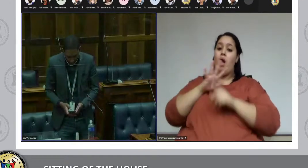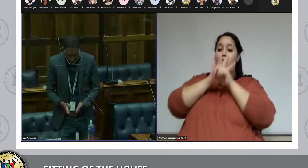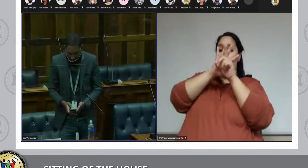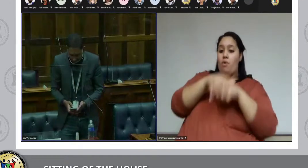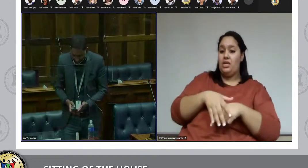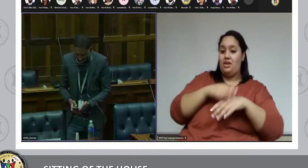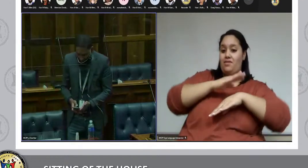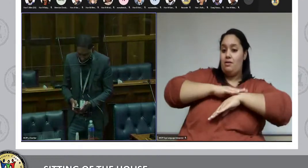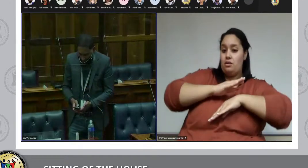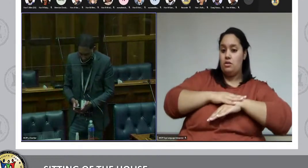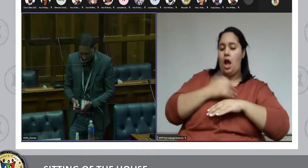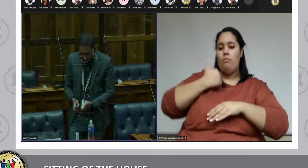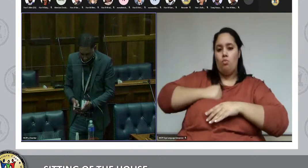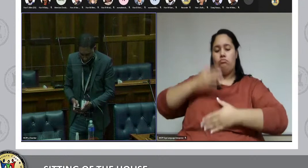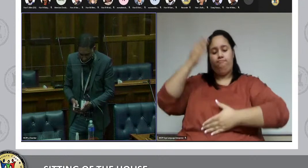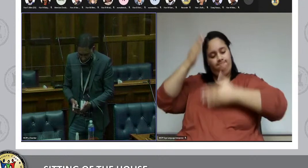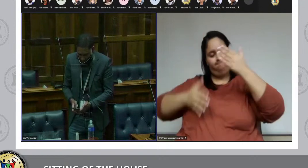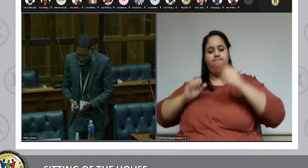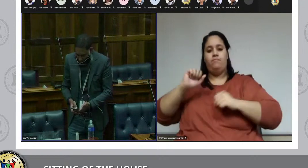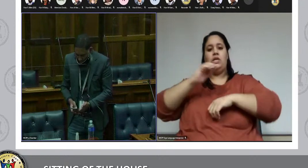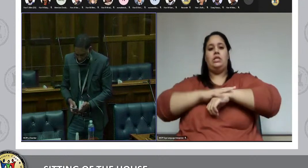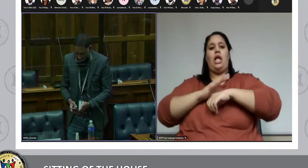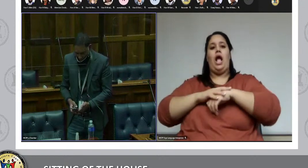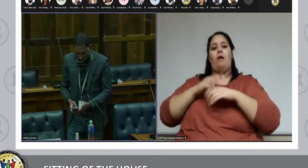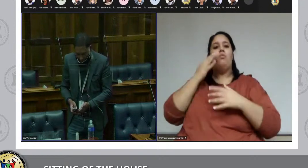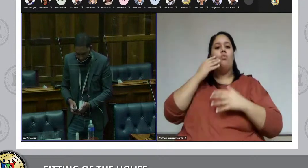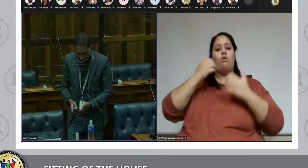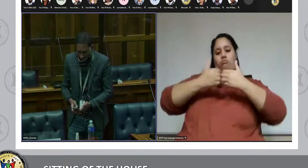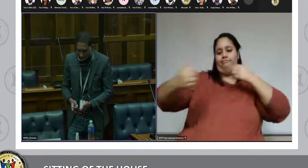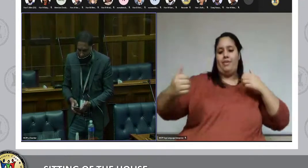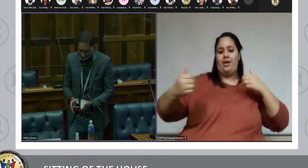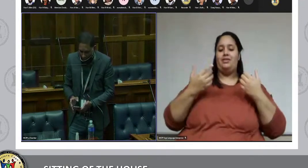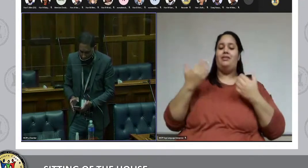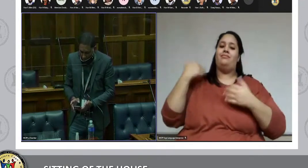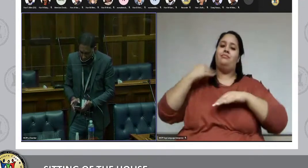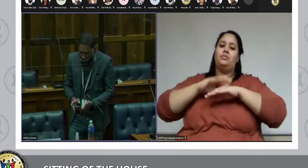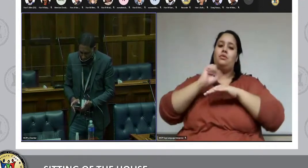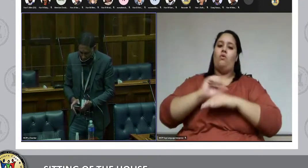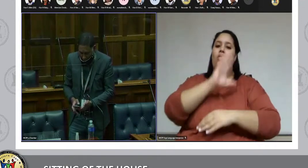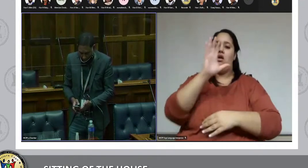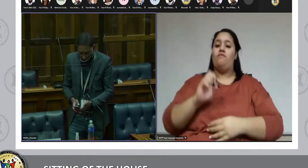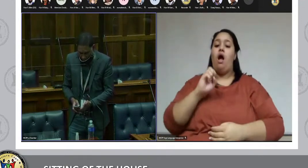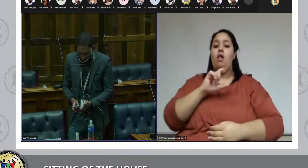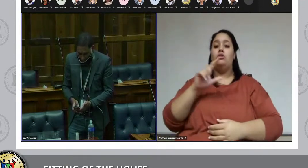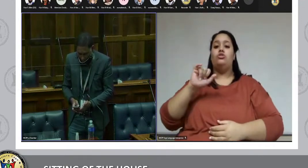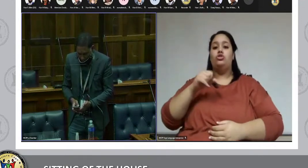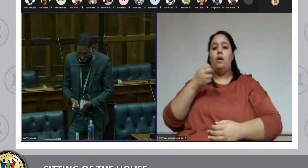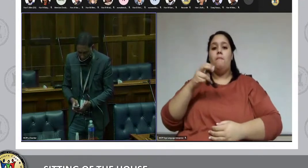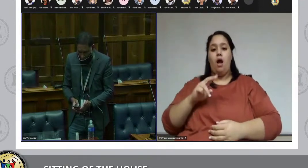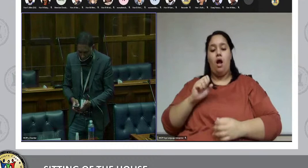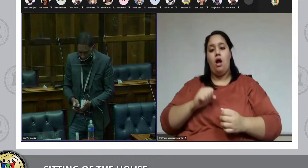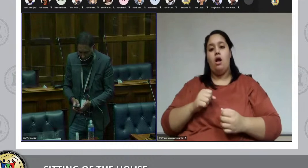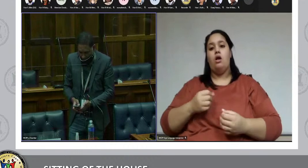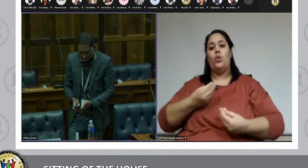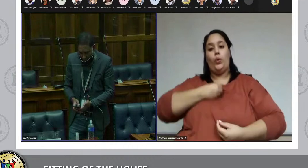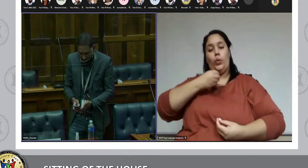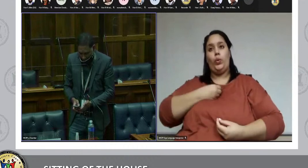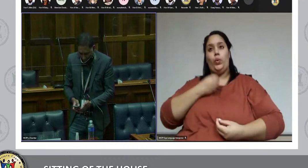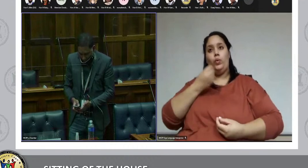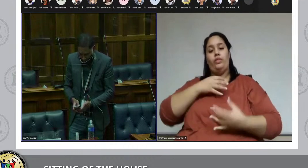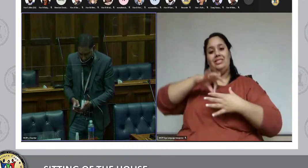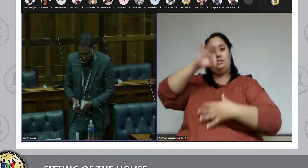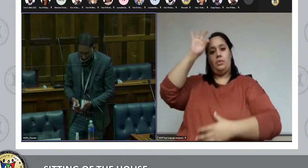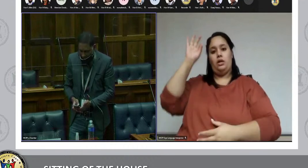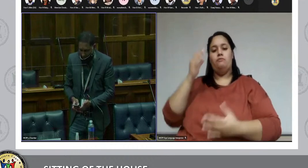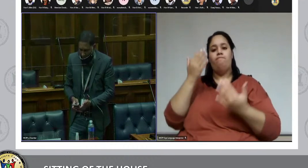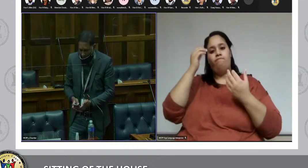its reign of terror on the dispossessed and oppressed people of South Africa. Al-Jamaa salutes the spirit of the youth who stood up against